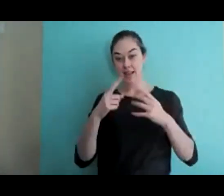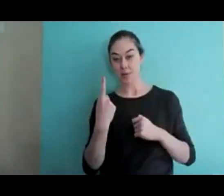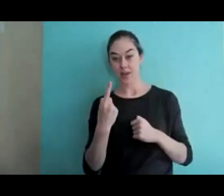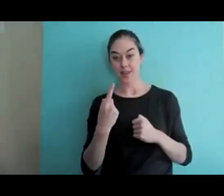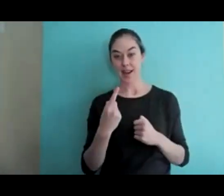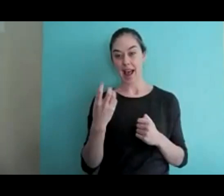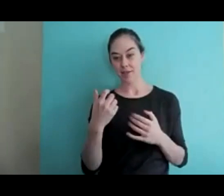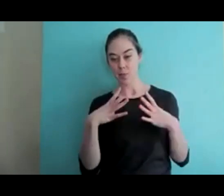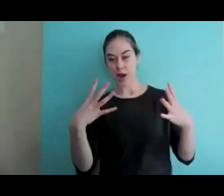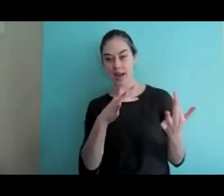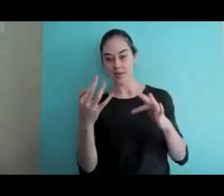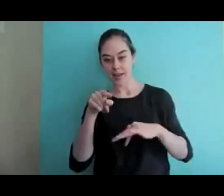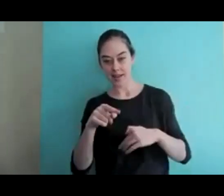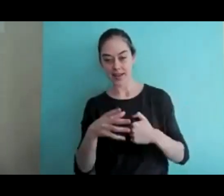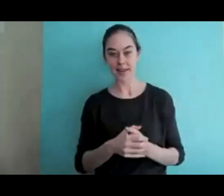breather after this, come on.